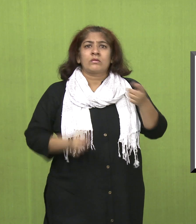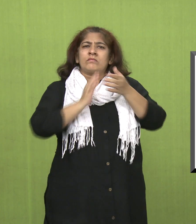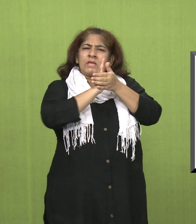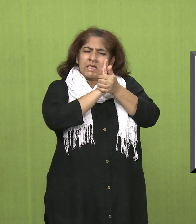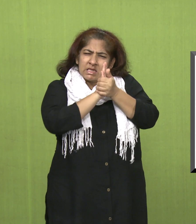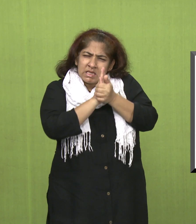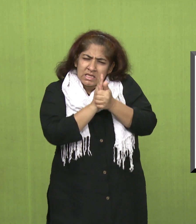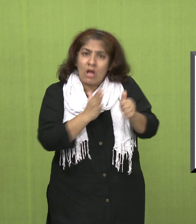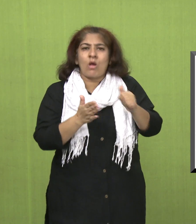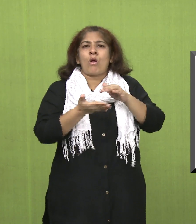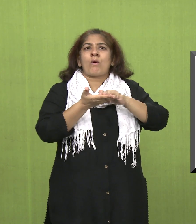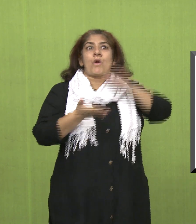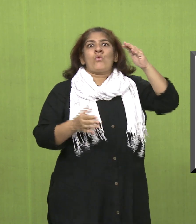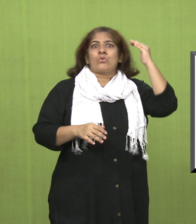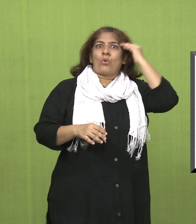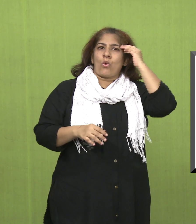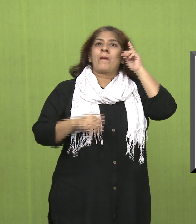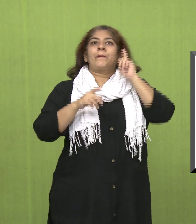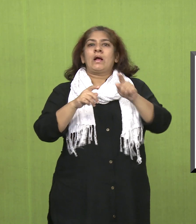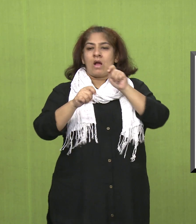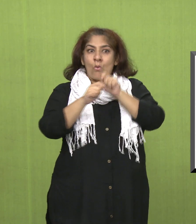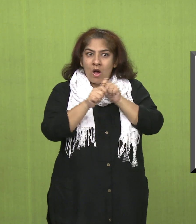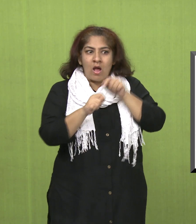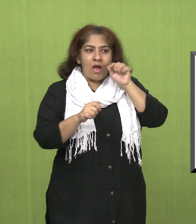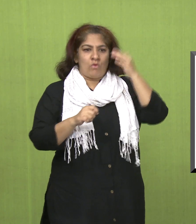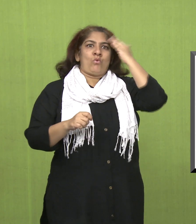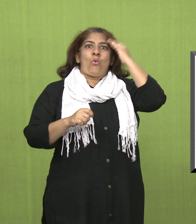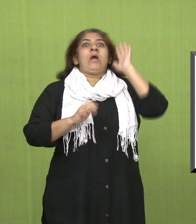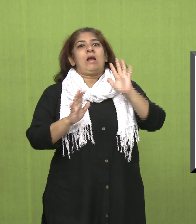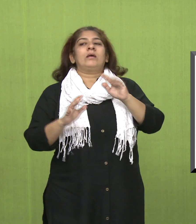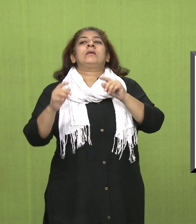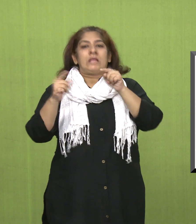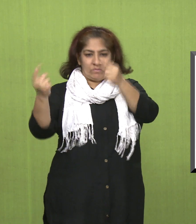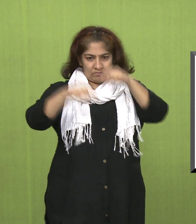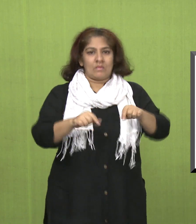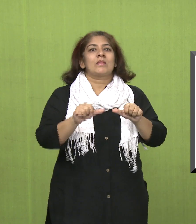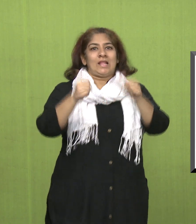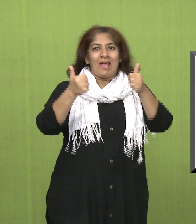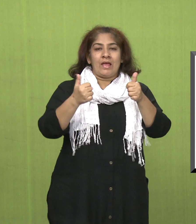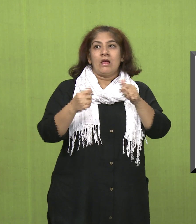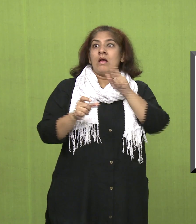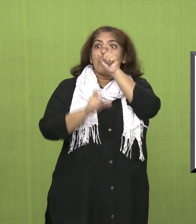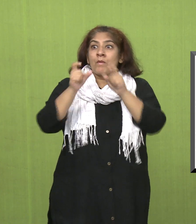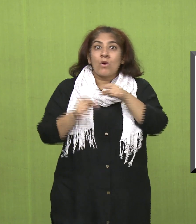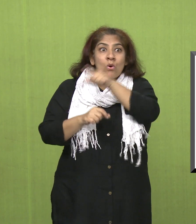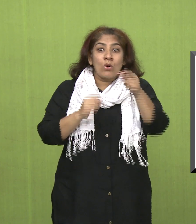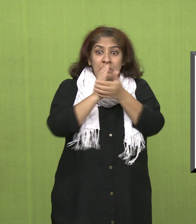there are so many people, there are different skills that people have and they can do the different kinds of work. So they can work